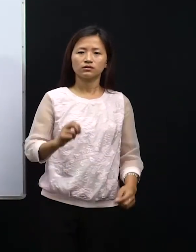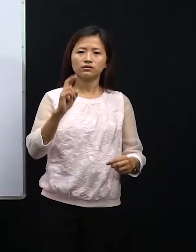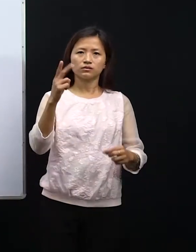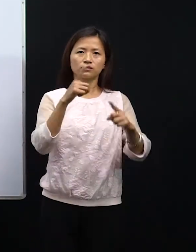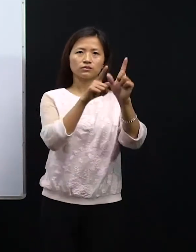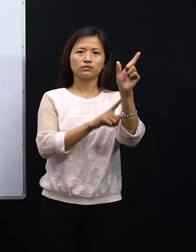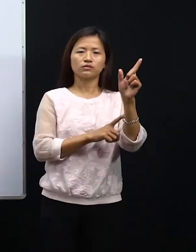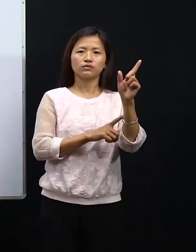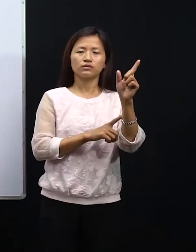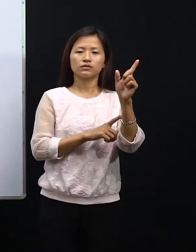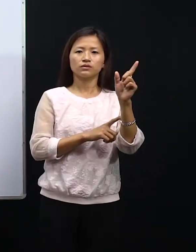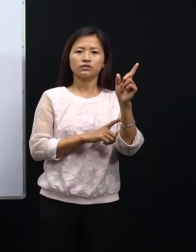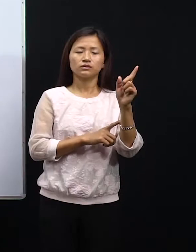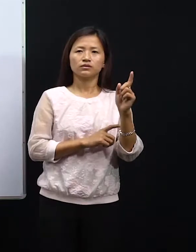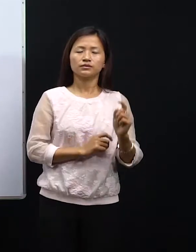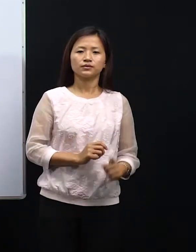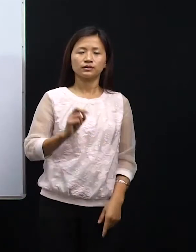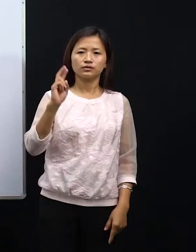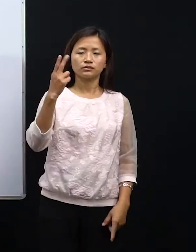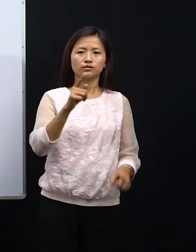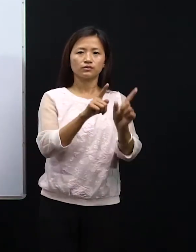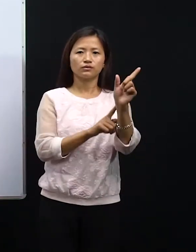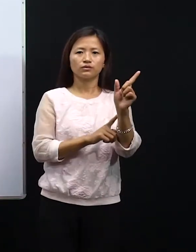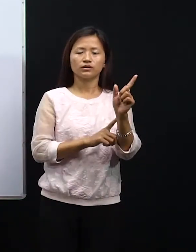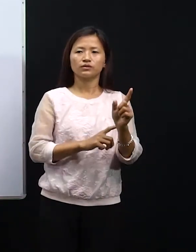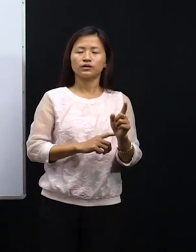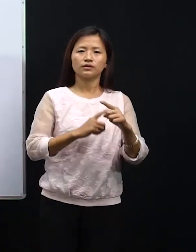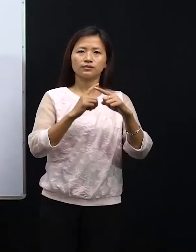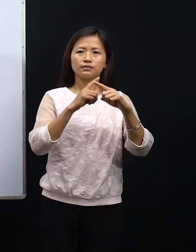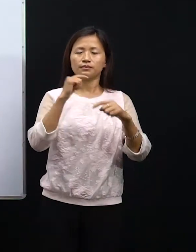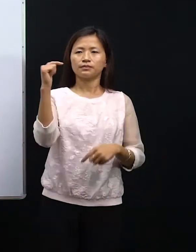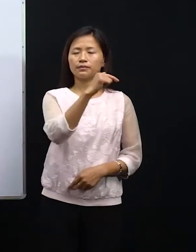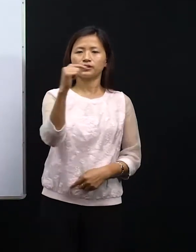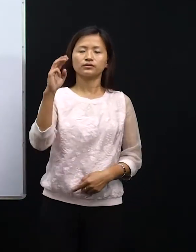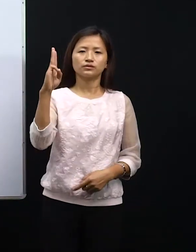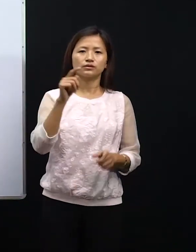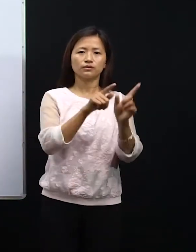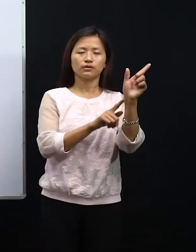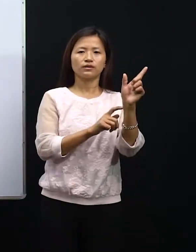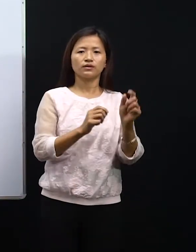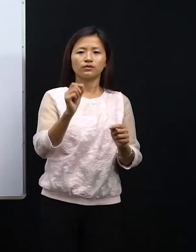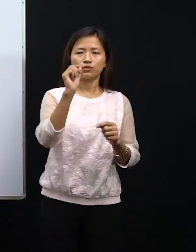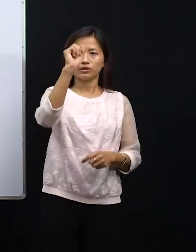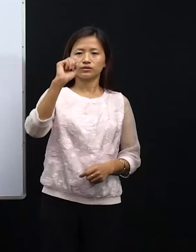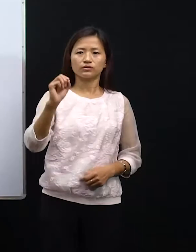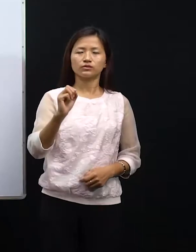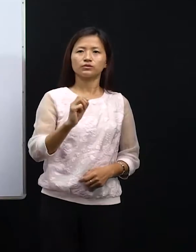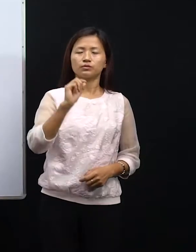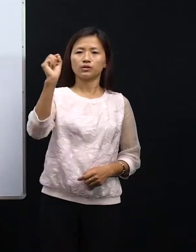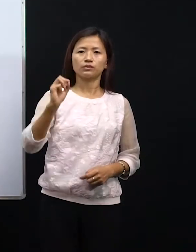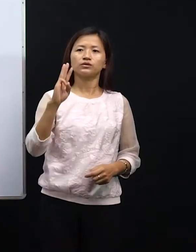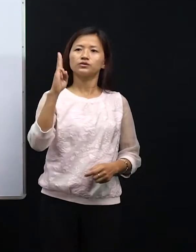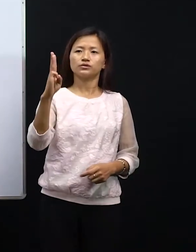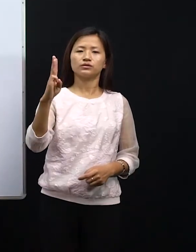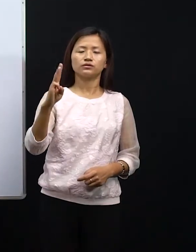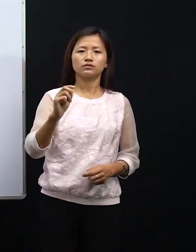2y minus 3y, it is repeating, okay. 2y minus 3y squared plus 4y to the power 3.